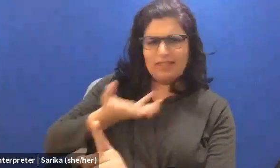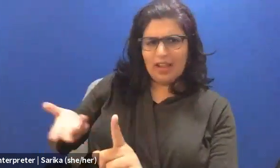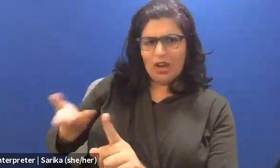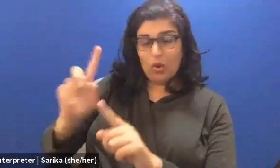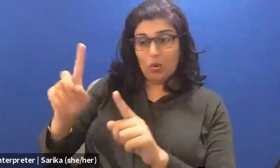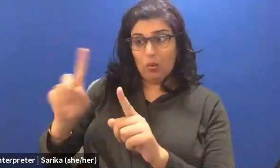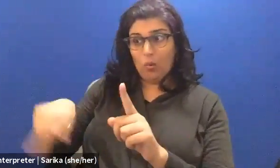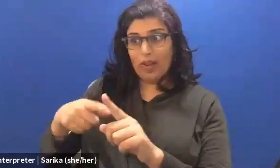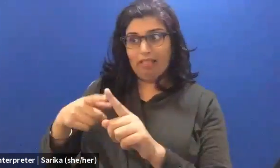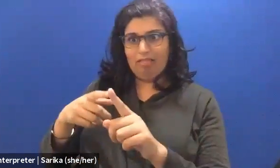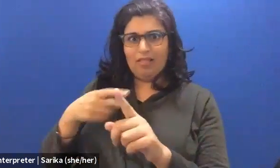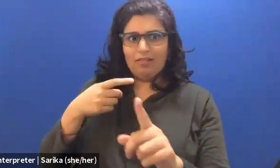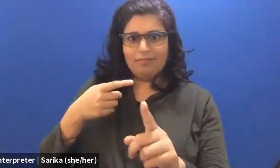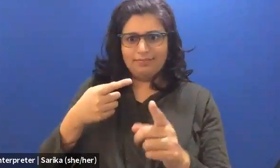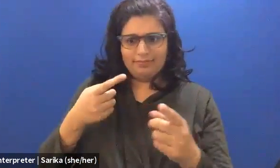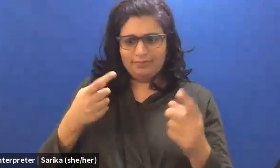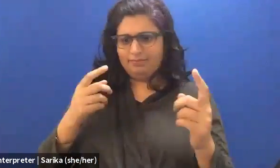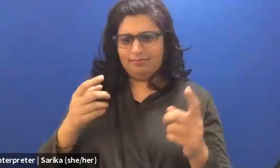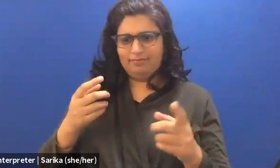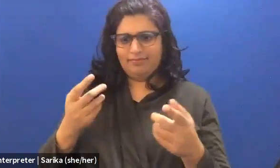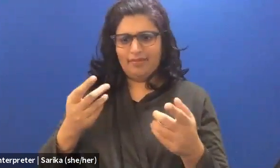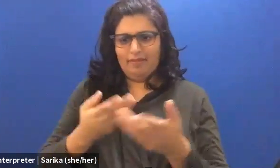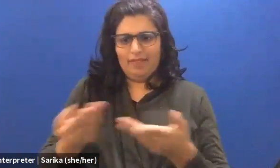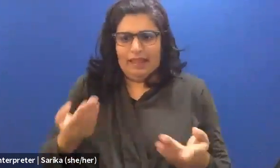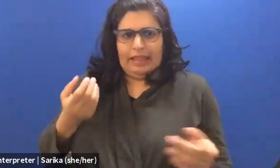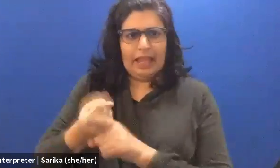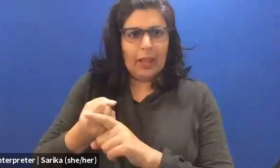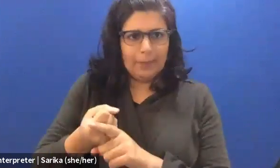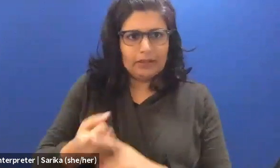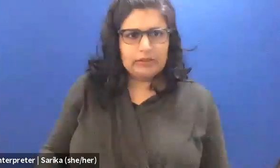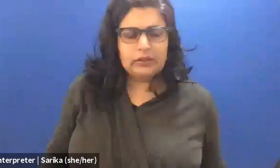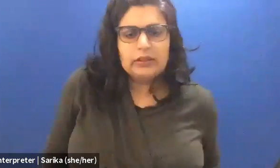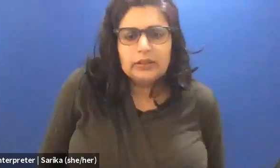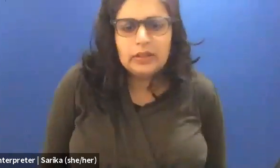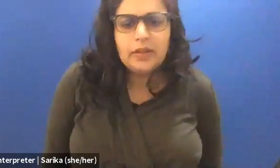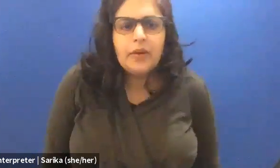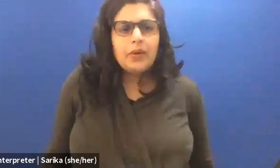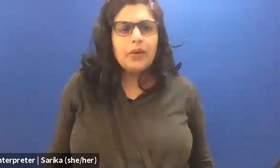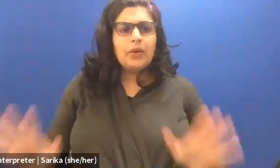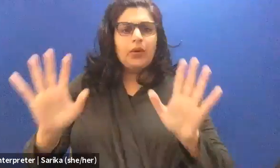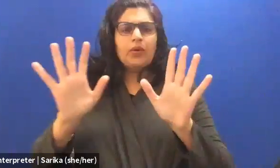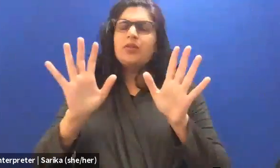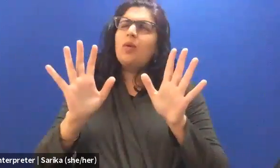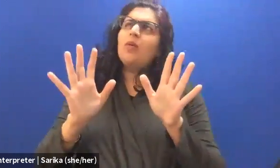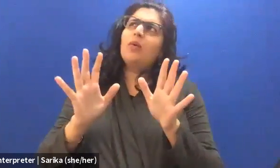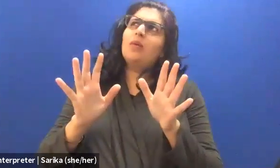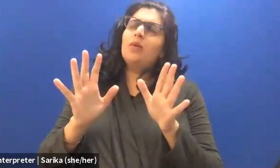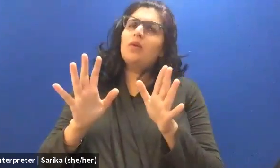time. And so I mean, we